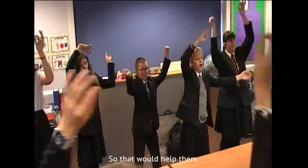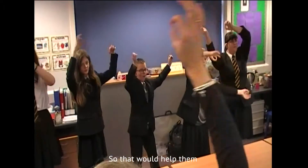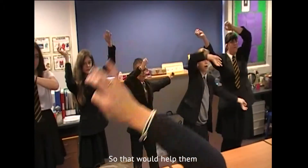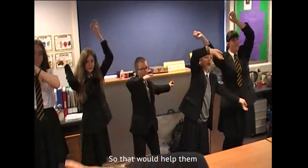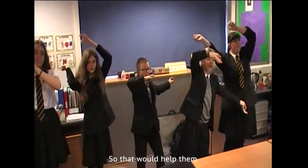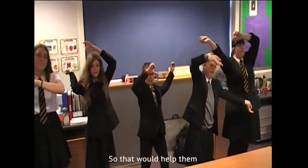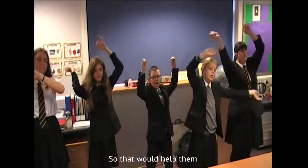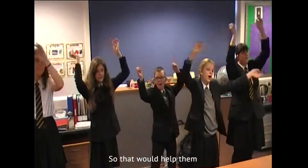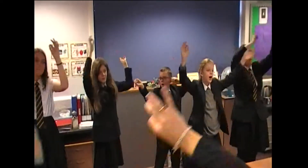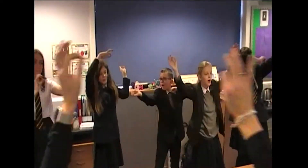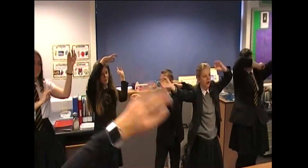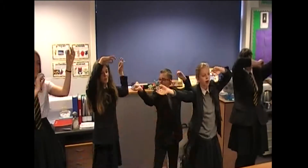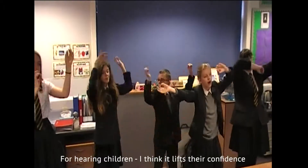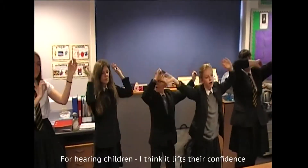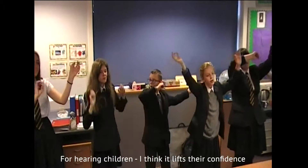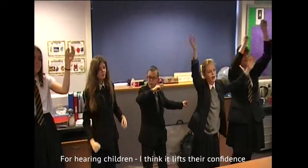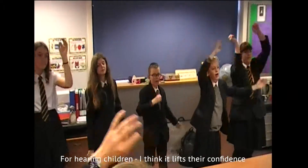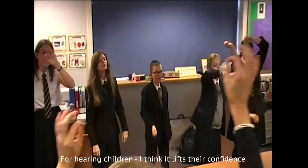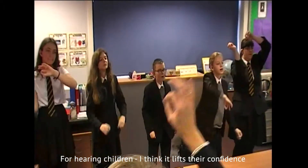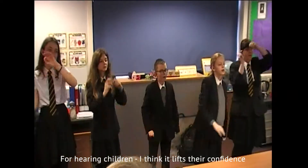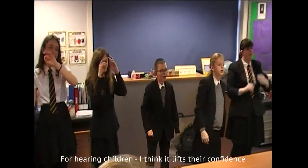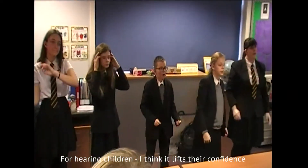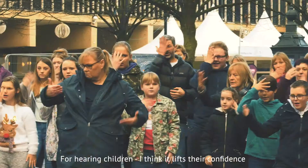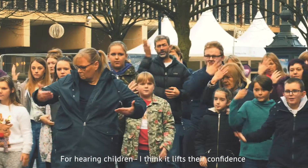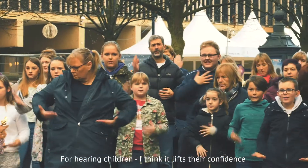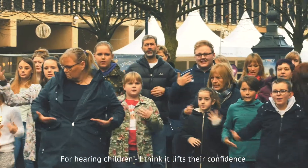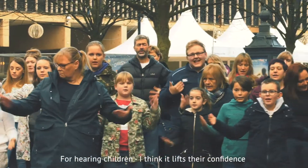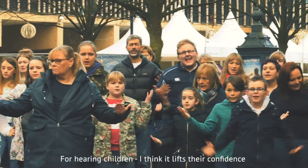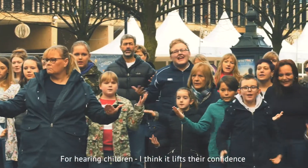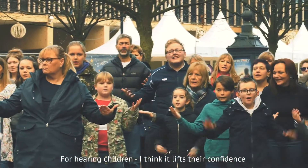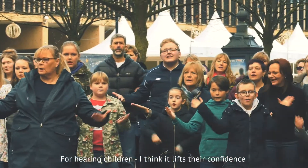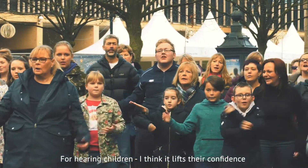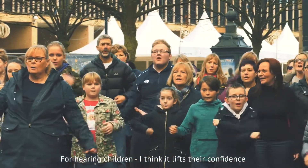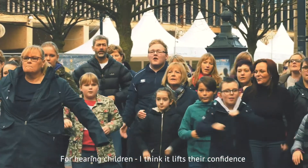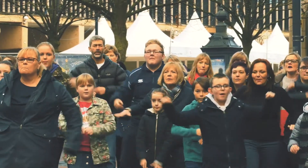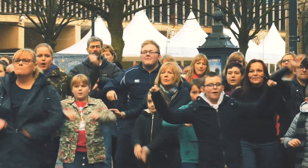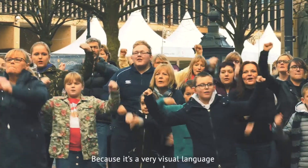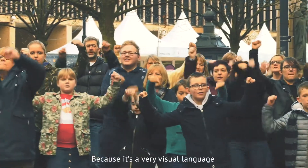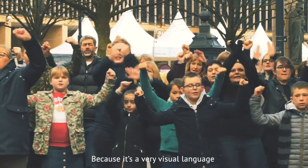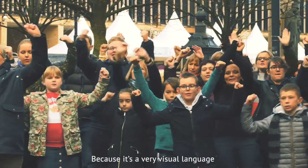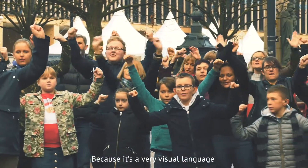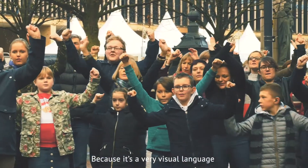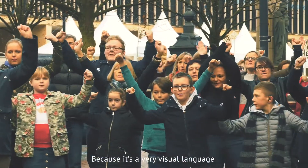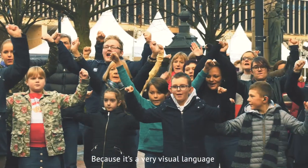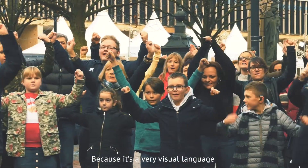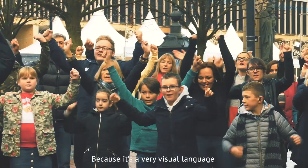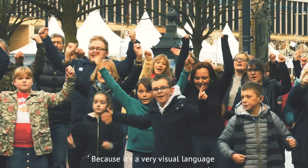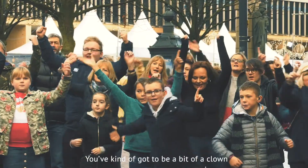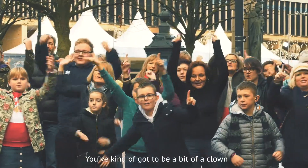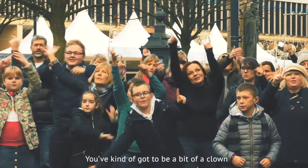that would help them. For hearing children, I think it lifts confidence, because it's a very visual language. You kind